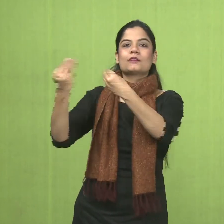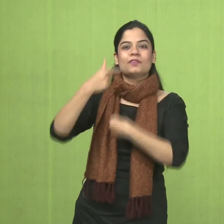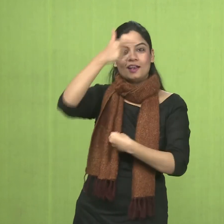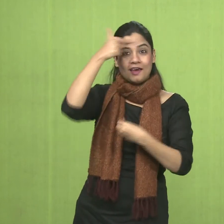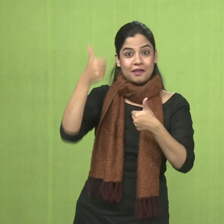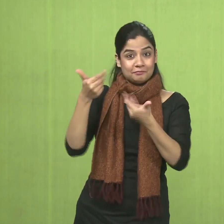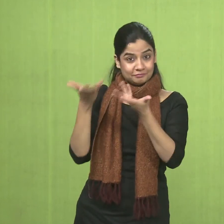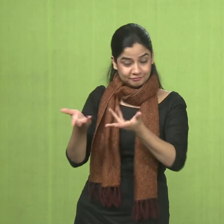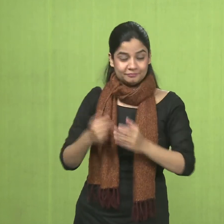office.